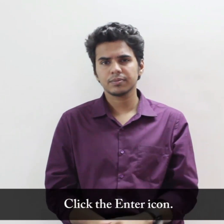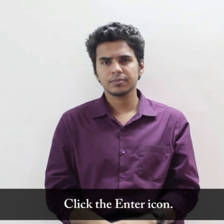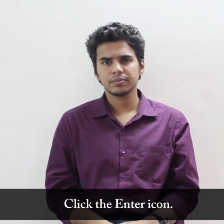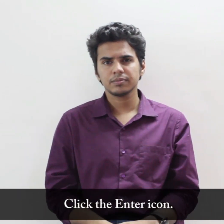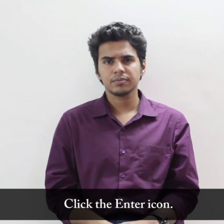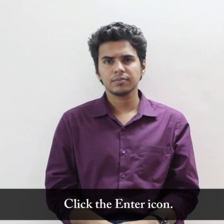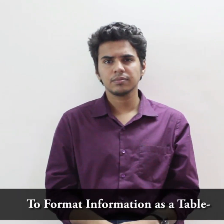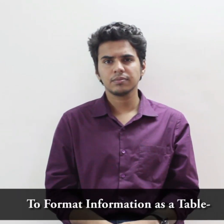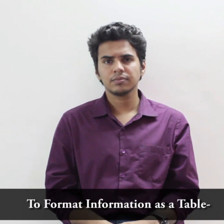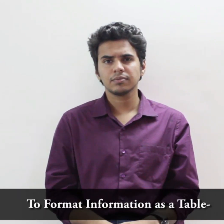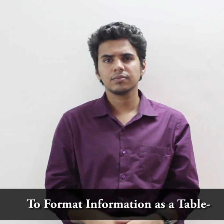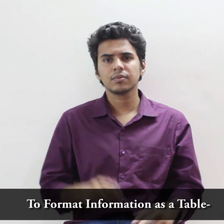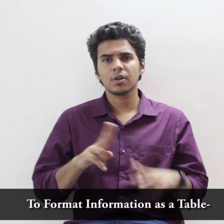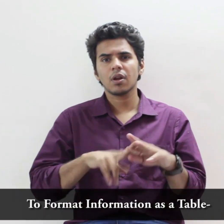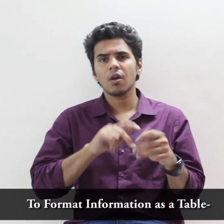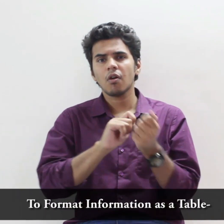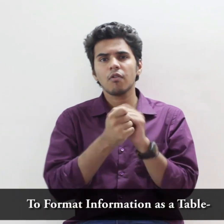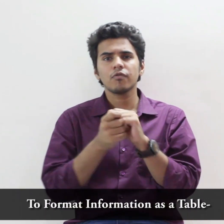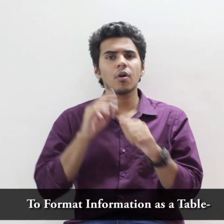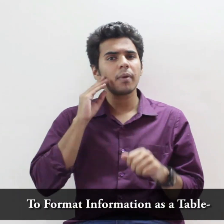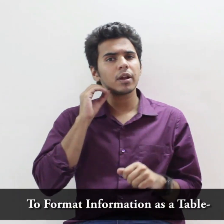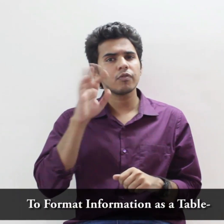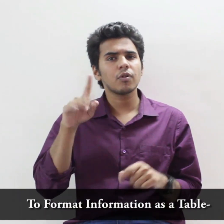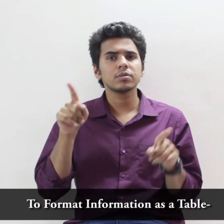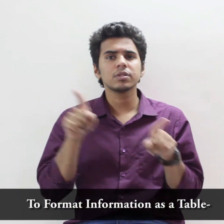To format information as a table.